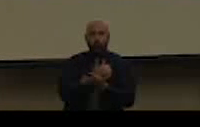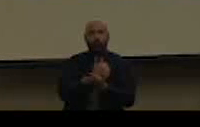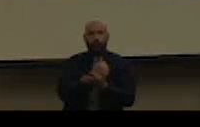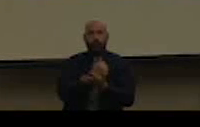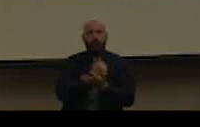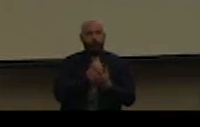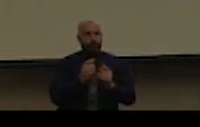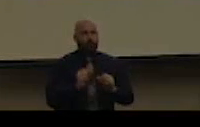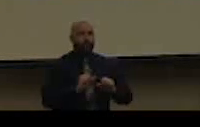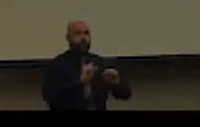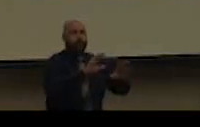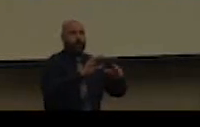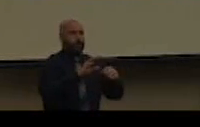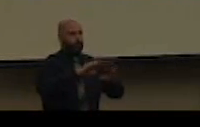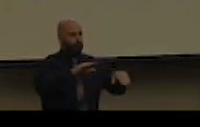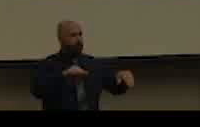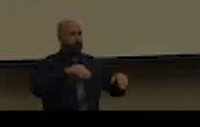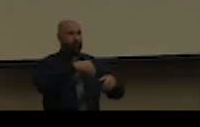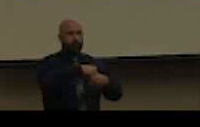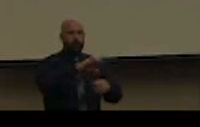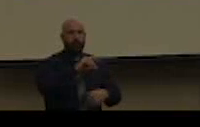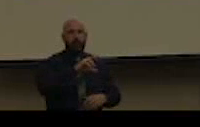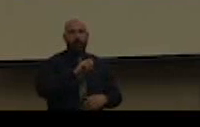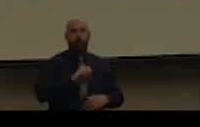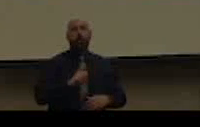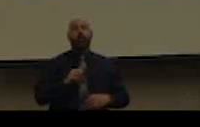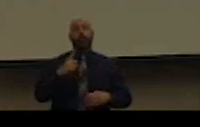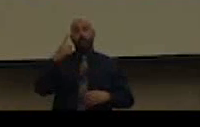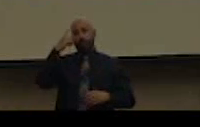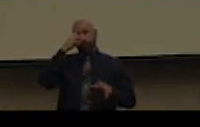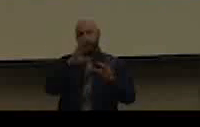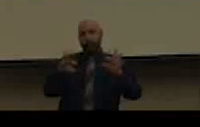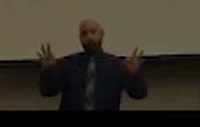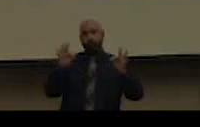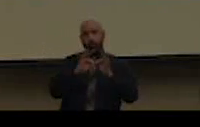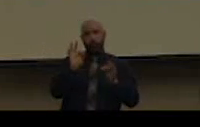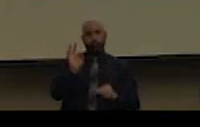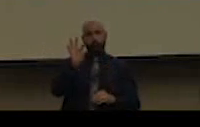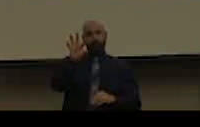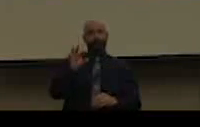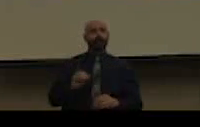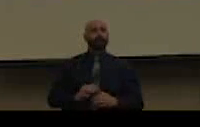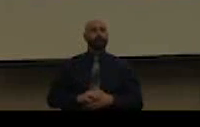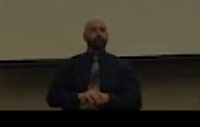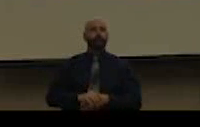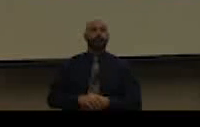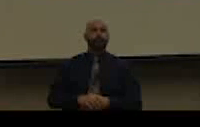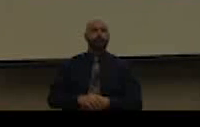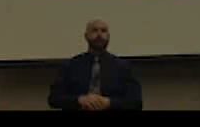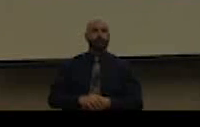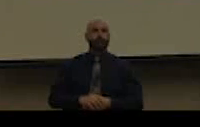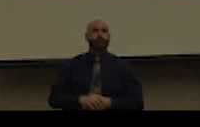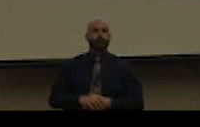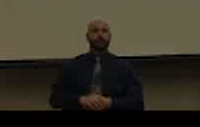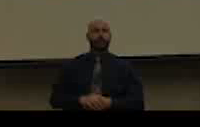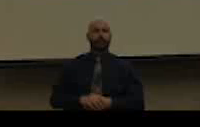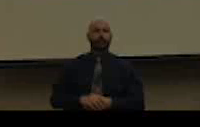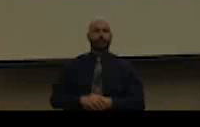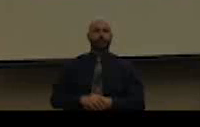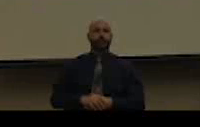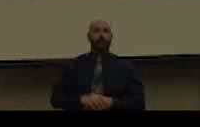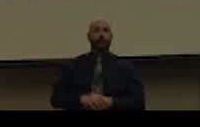I think it is worth saying, though, at the same time that we were able to move those 1,400,